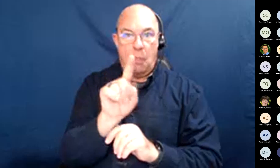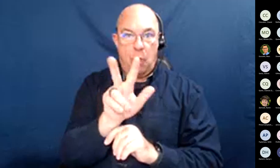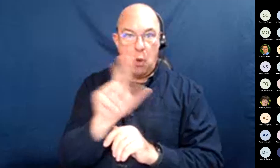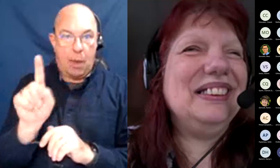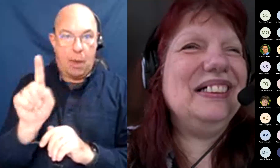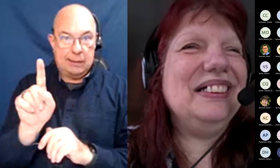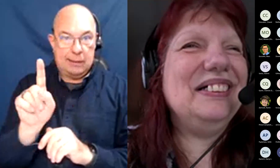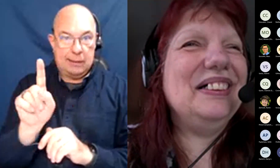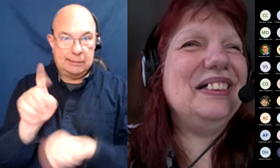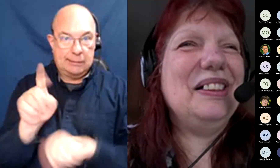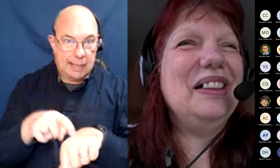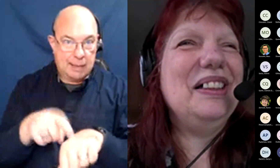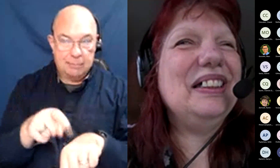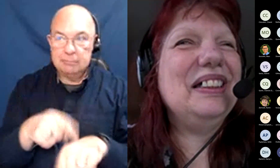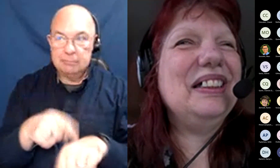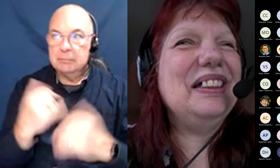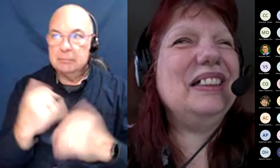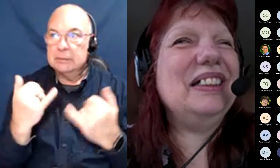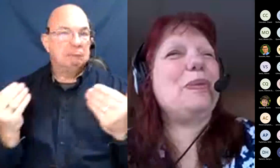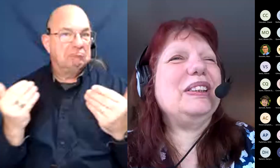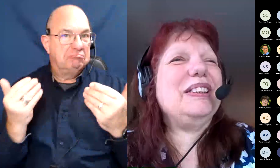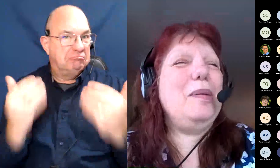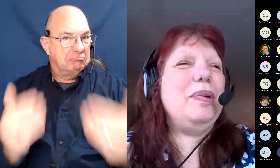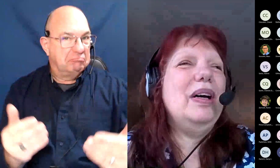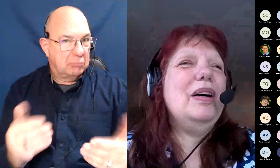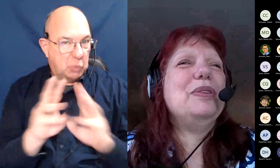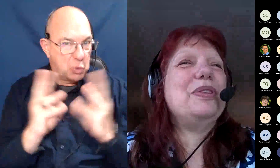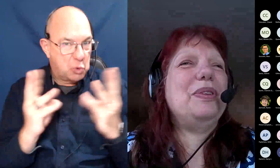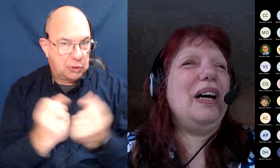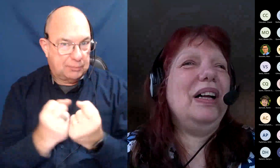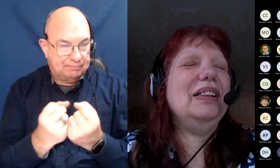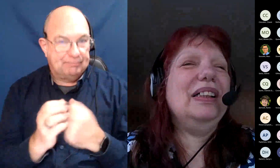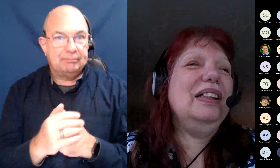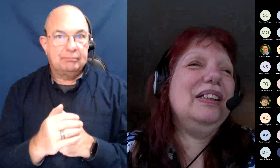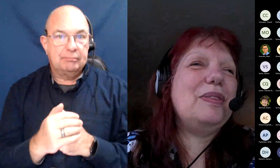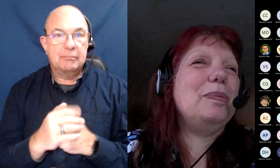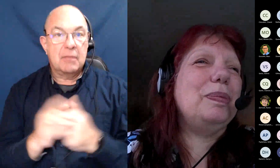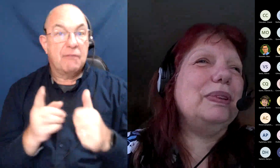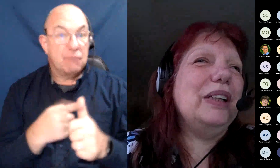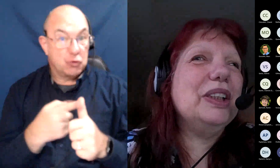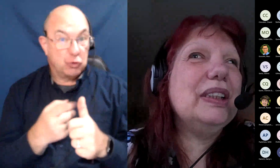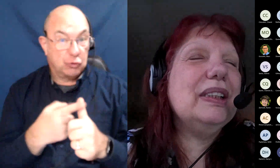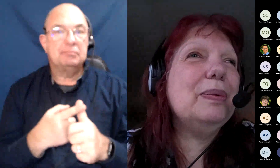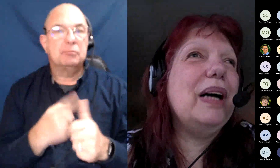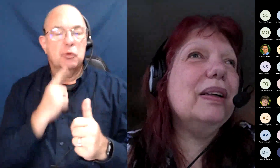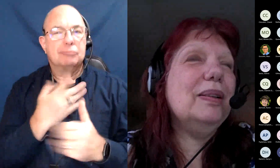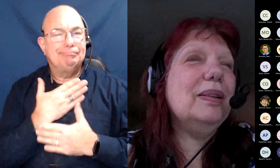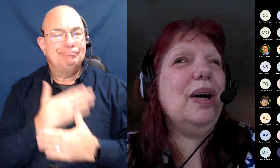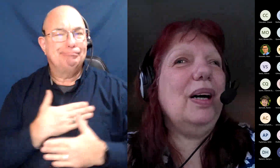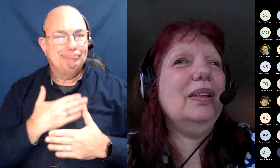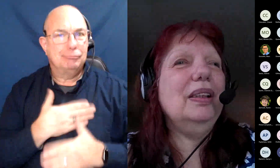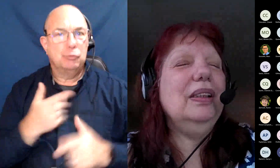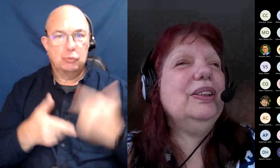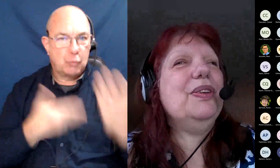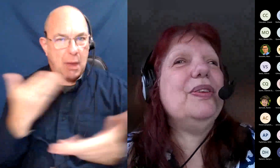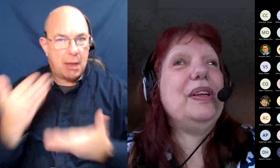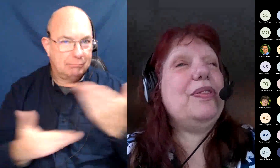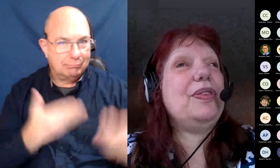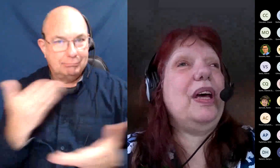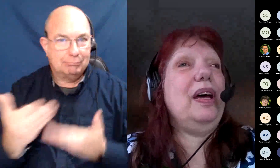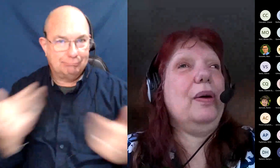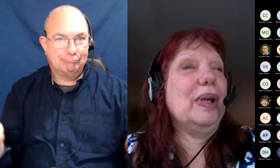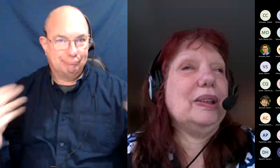And so we're gonna get started with this workshop. First of all, it is a pleasure to welcome you all